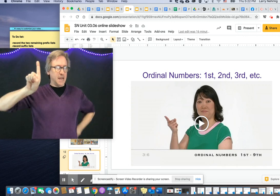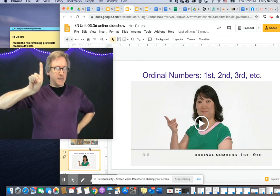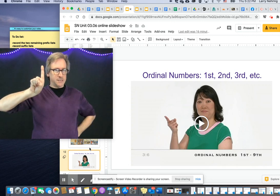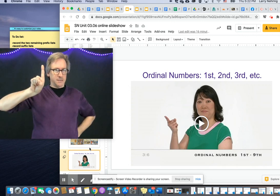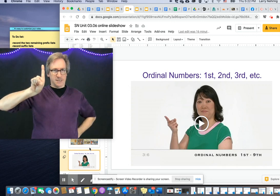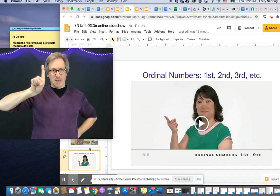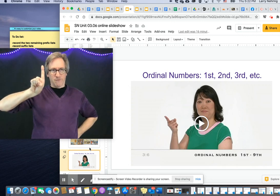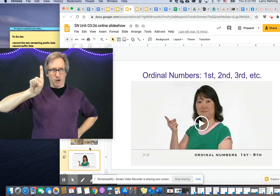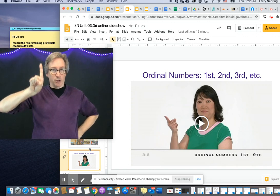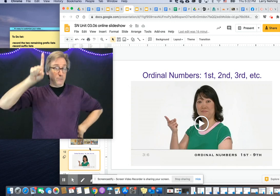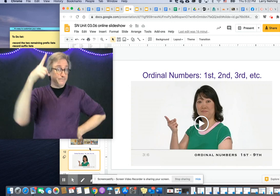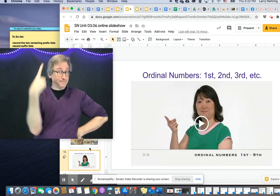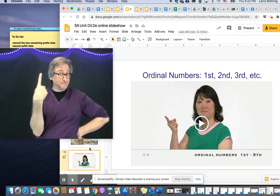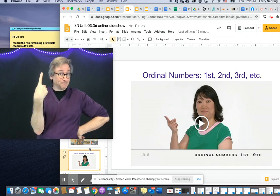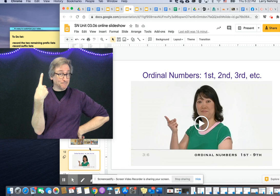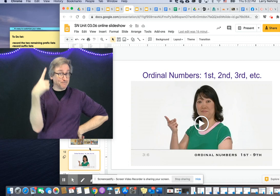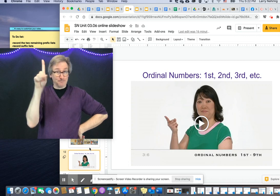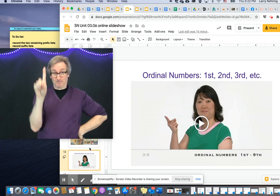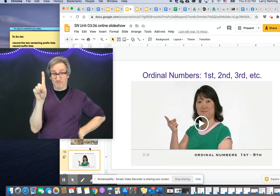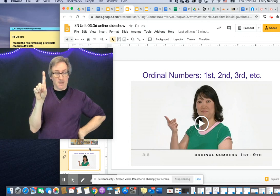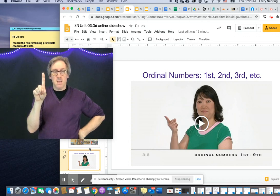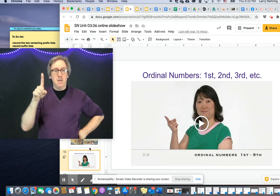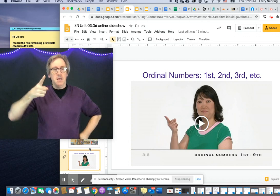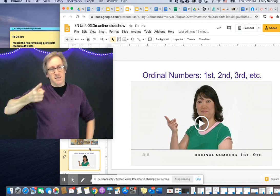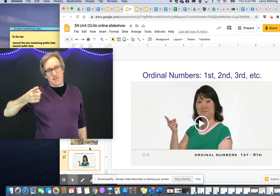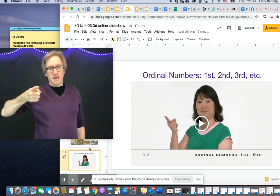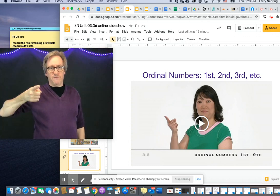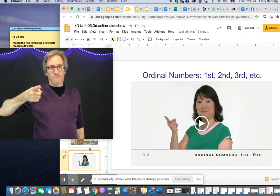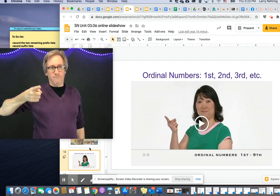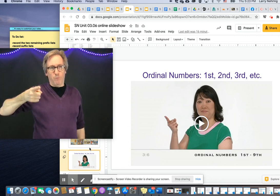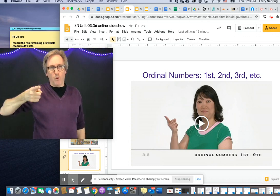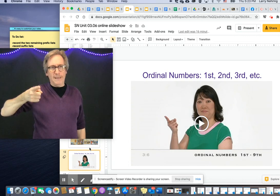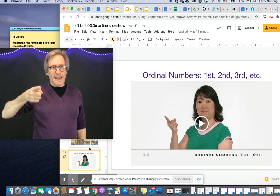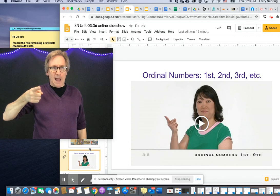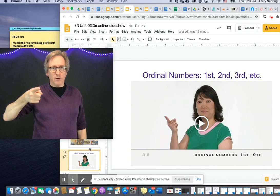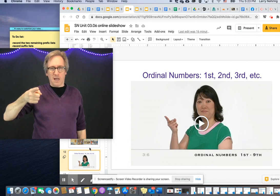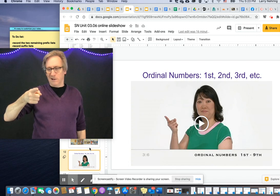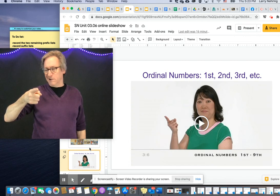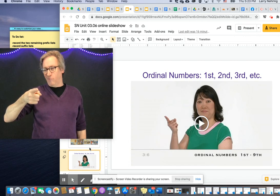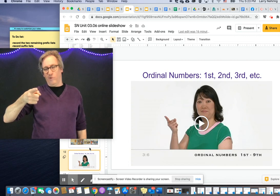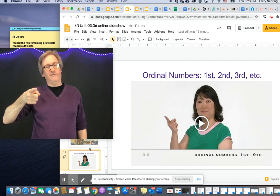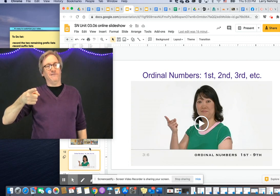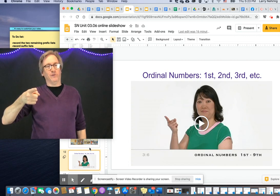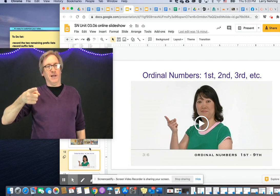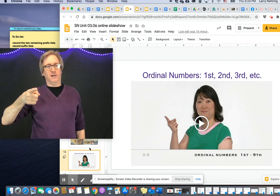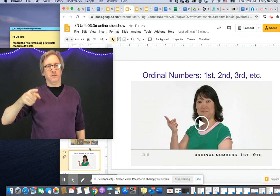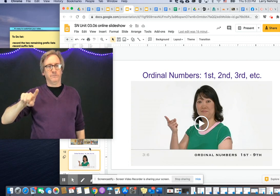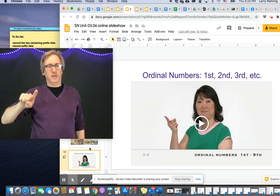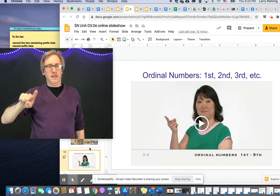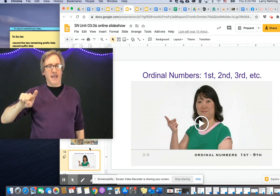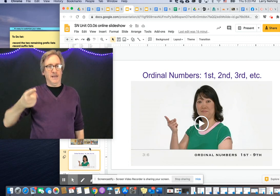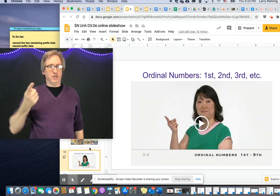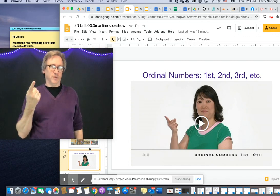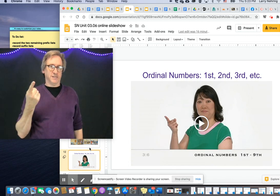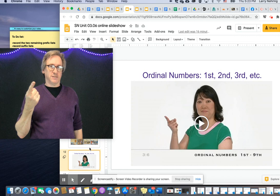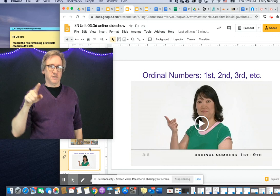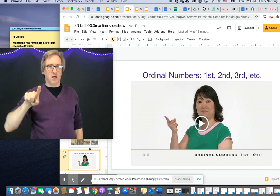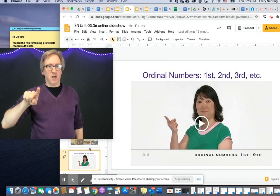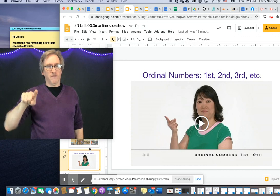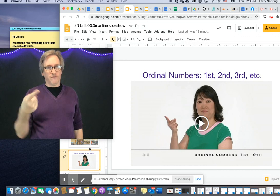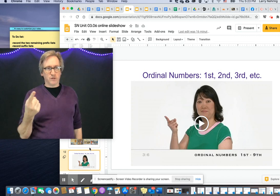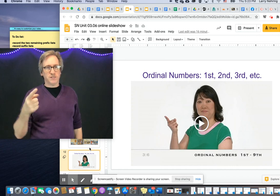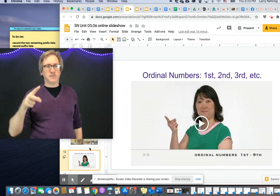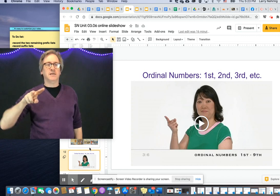It's not vertical. It's kind of pointing out on like a 45-degree angle, and it